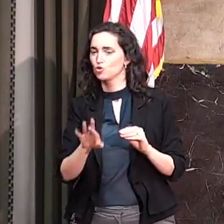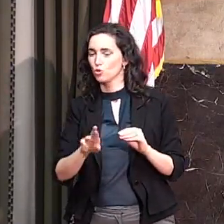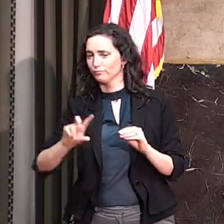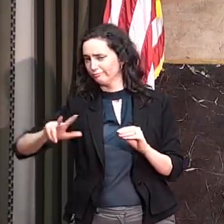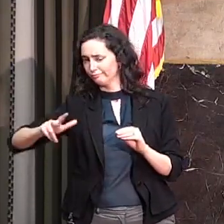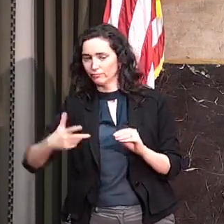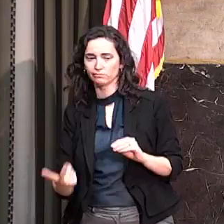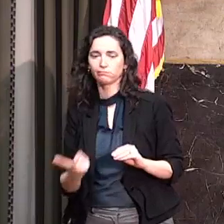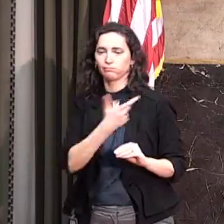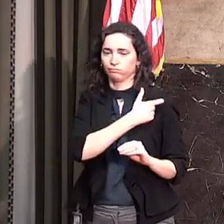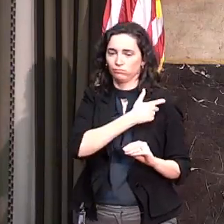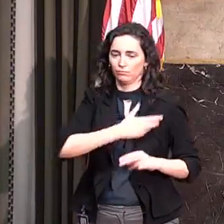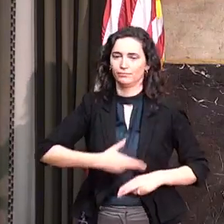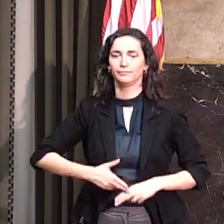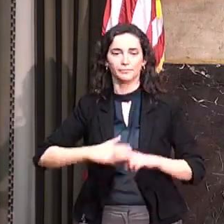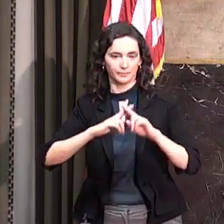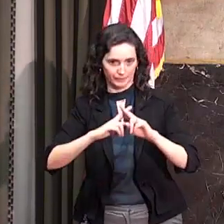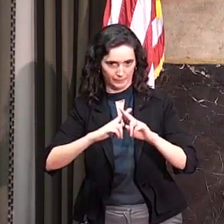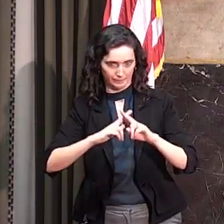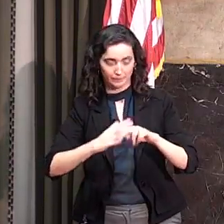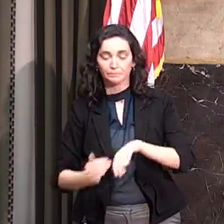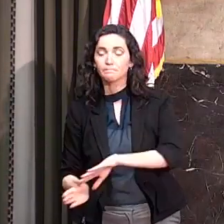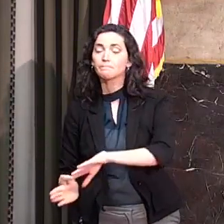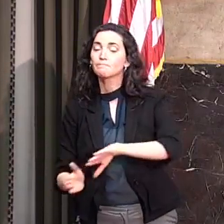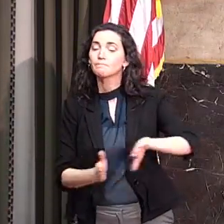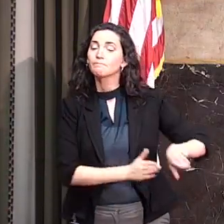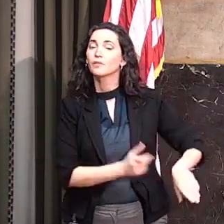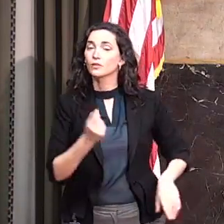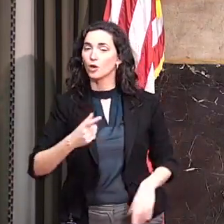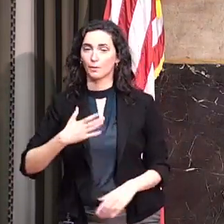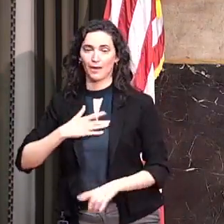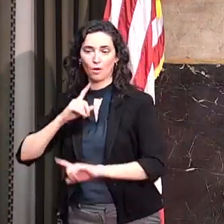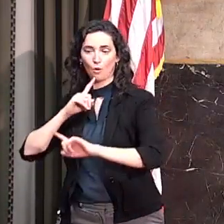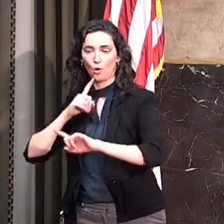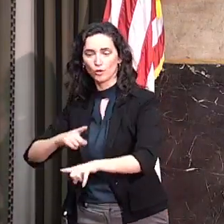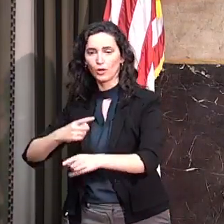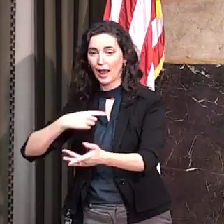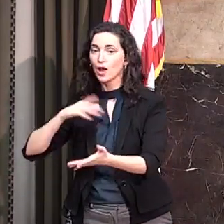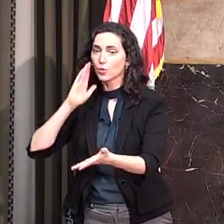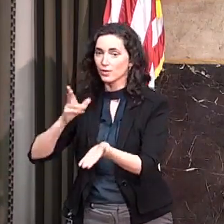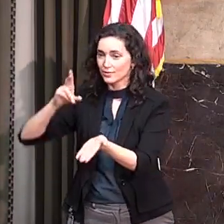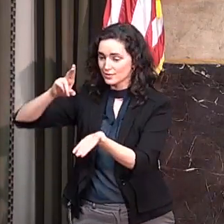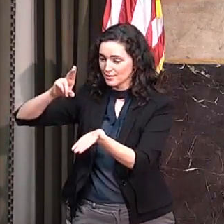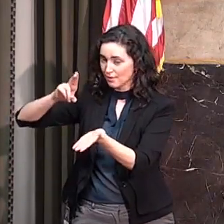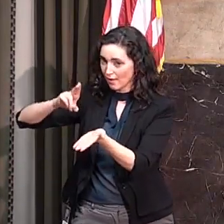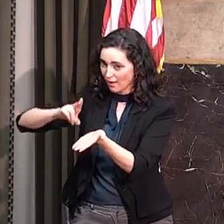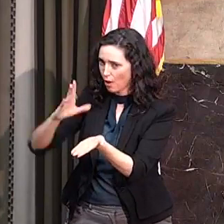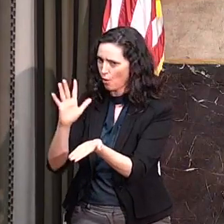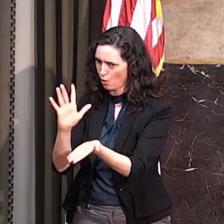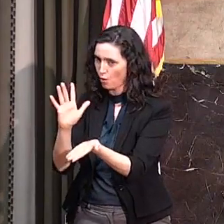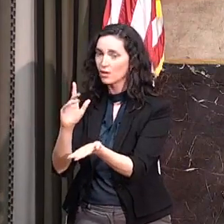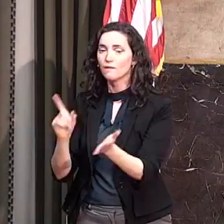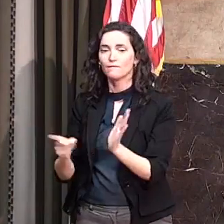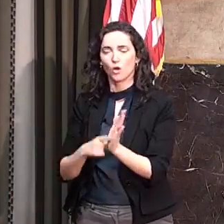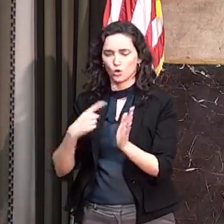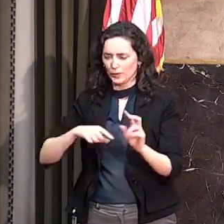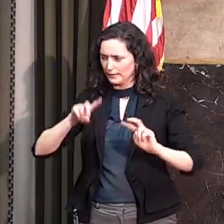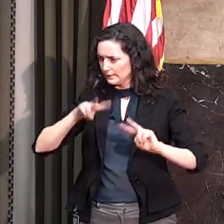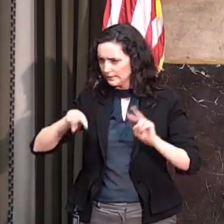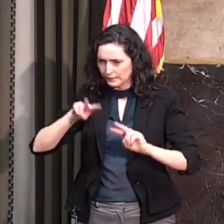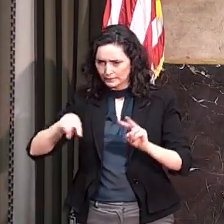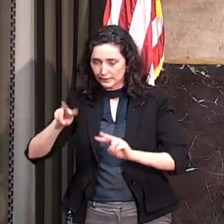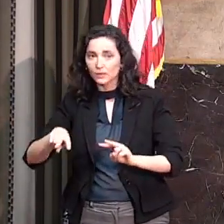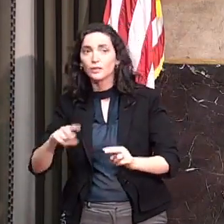When I'm signing the order, though, I'm taking a look. We are actively working to figure out what we need to maintain, if